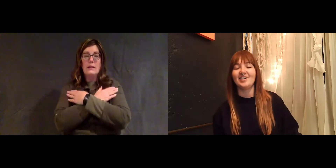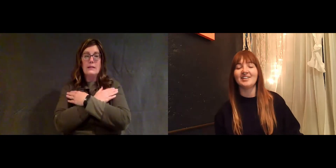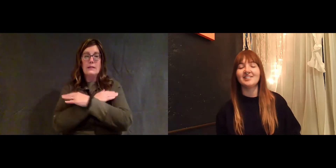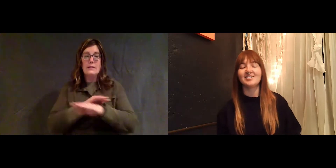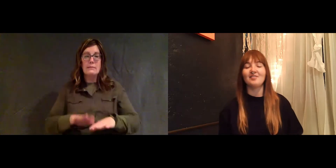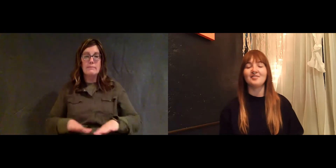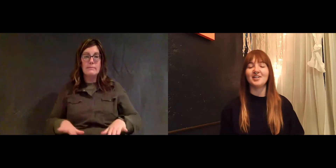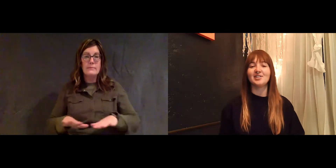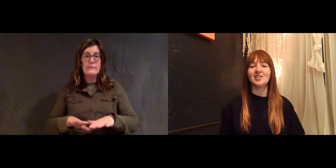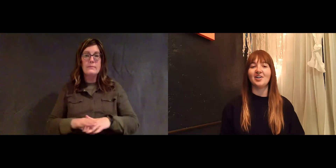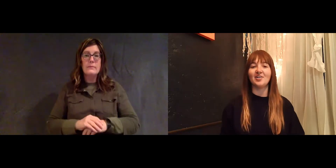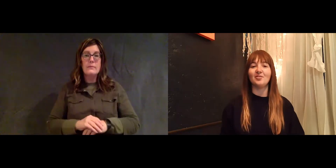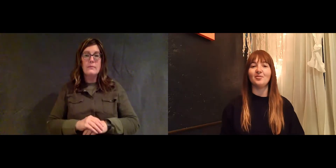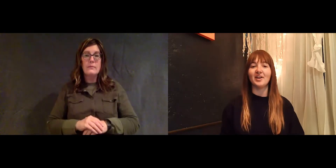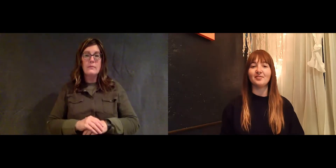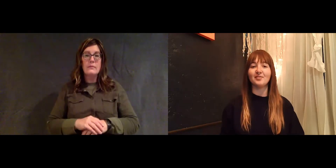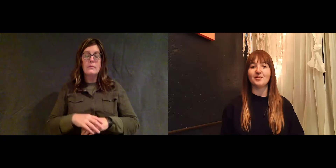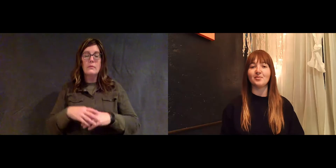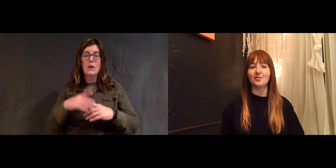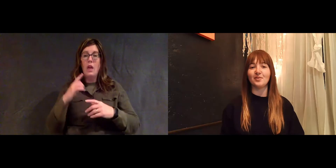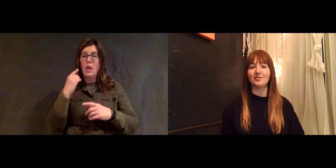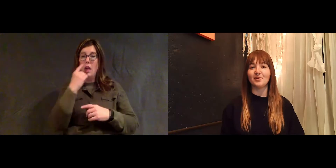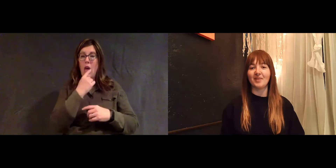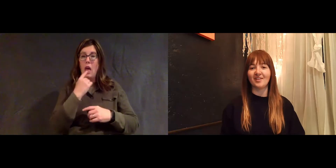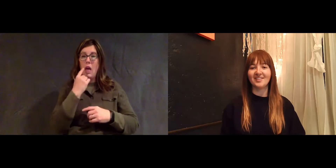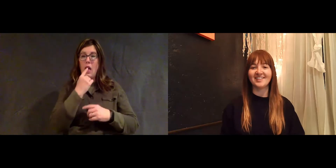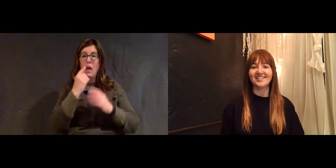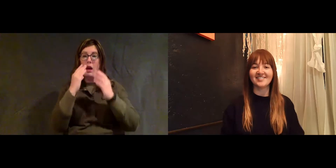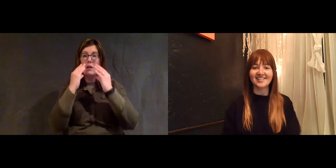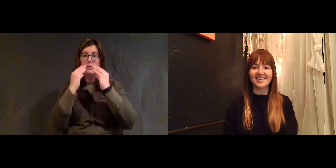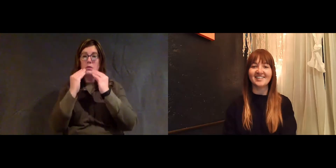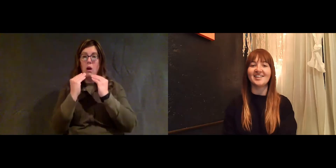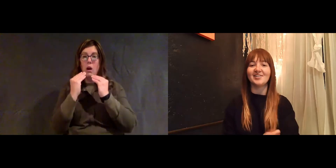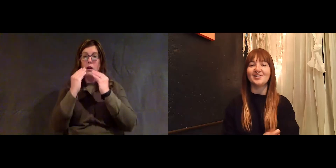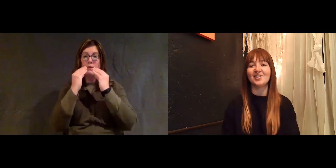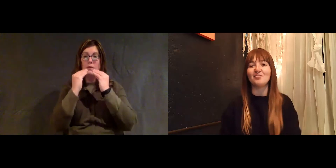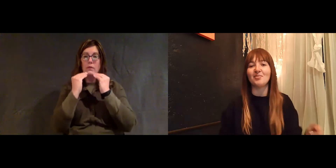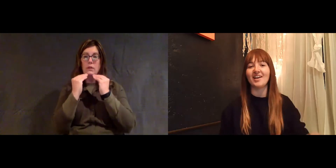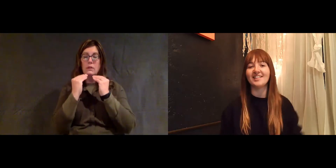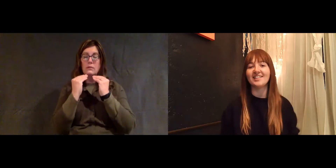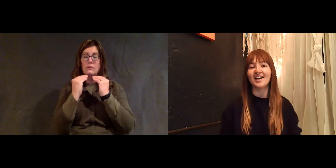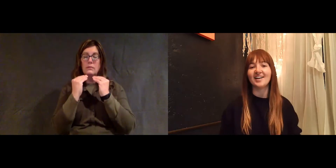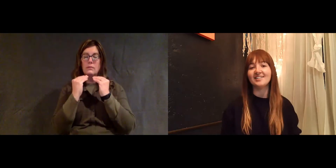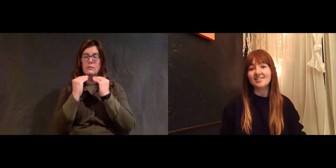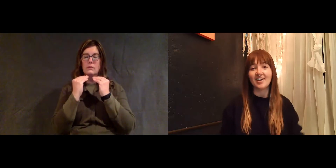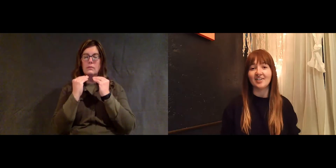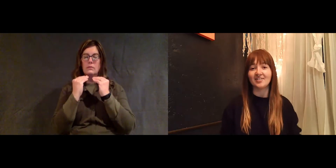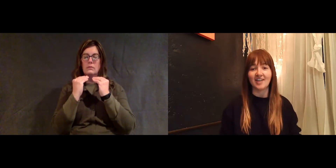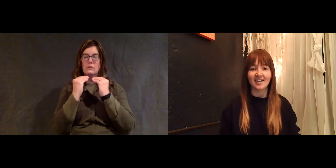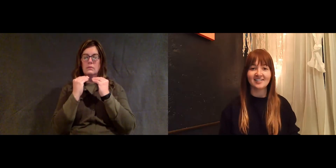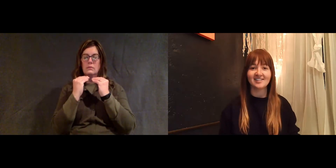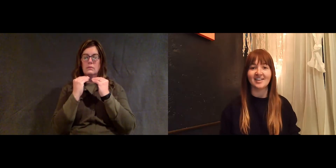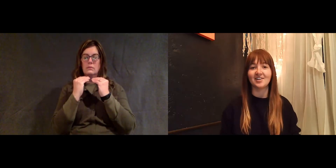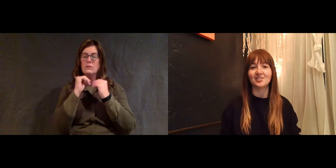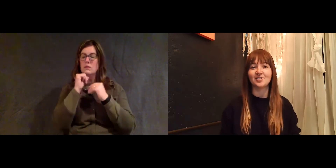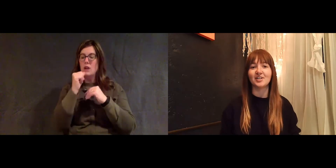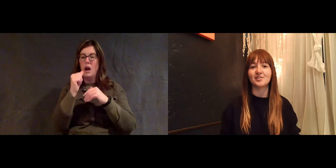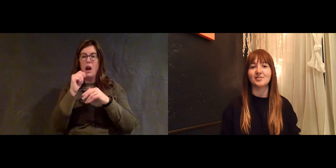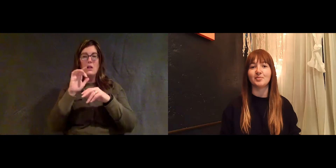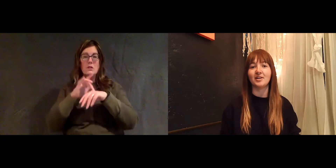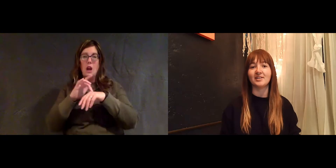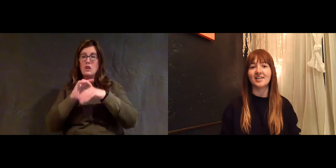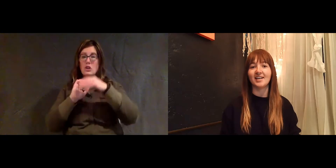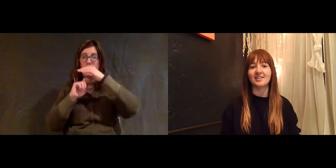Go ahead and soften your tongue away from the roof of your mouth. This will send a signal to your brain that it's okay to relax and your